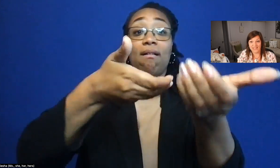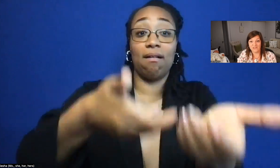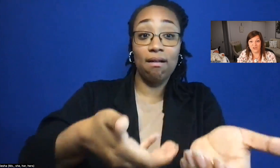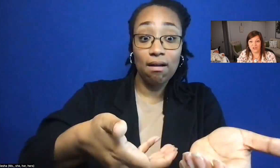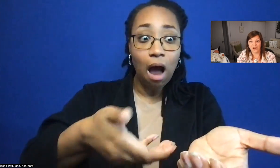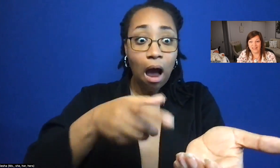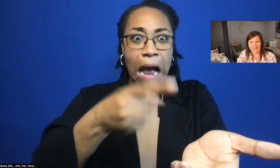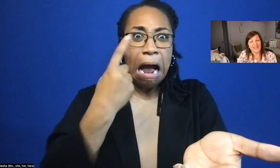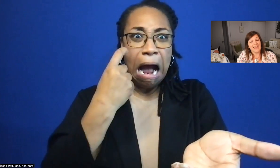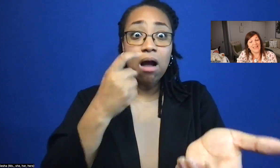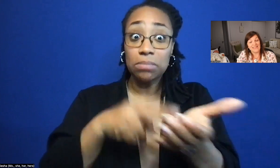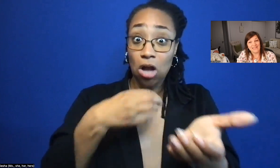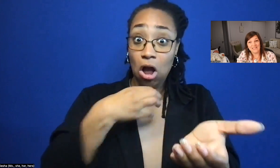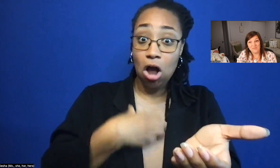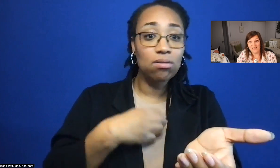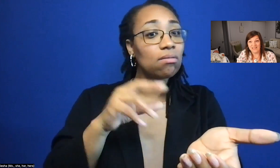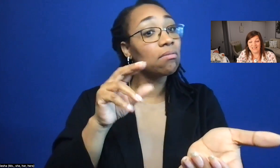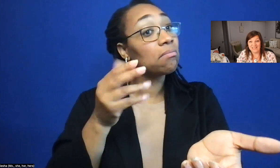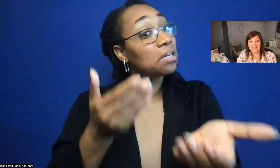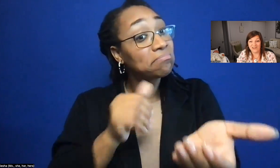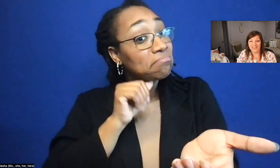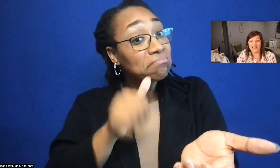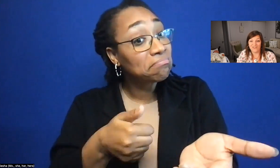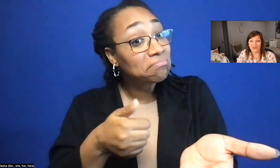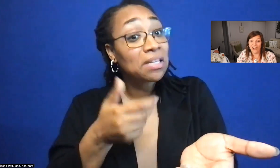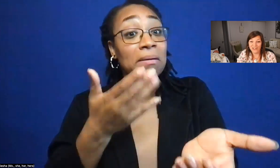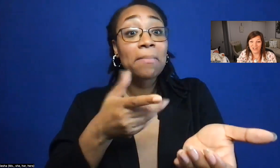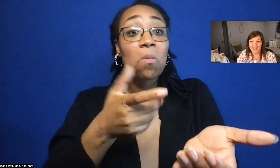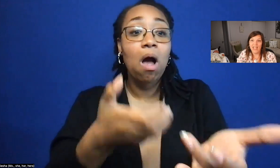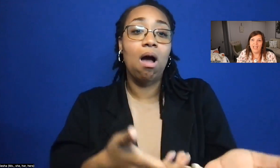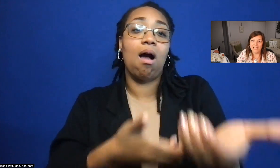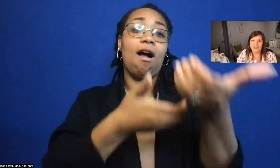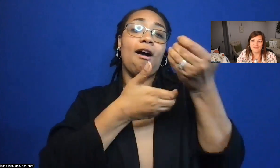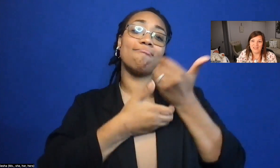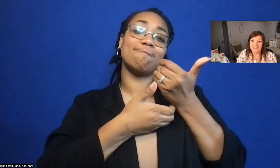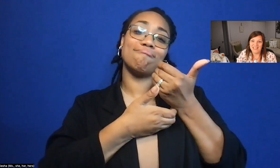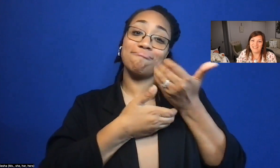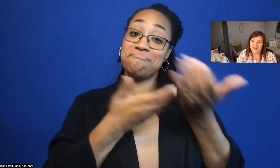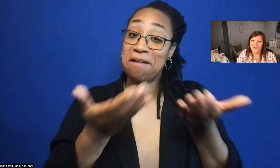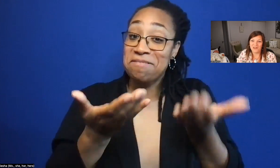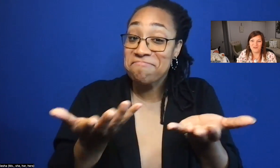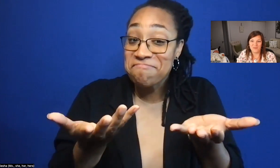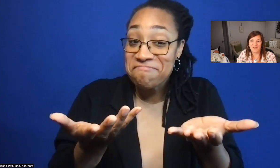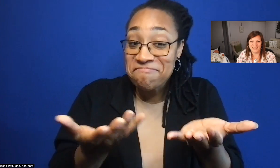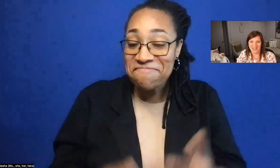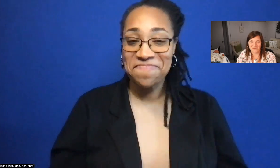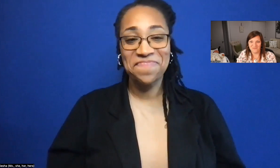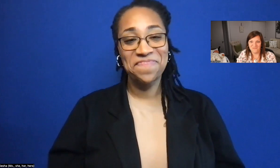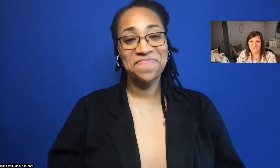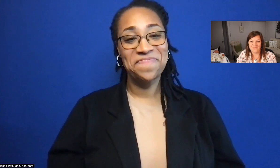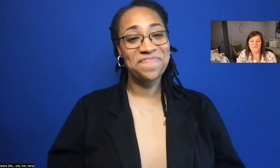and they start crying, it doesn't mean necessarily that they're hungry. It just means they did not want to be put